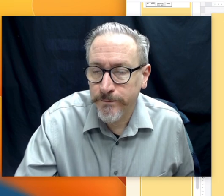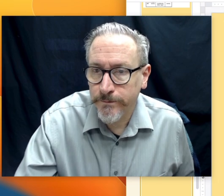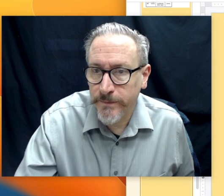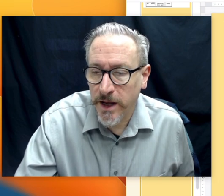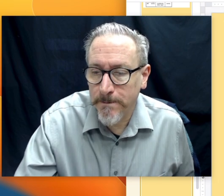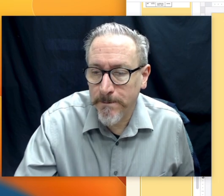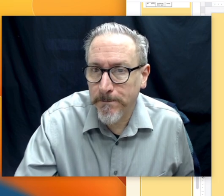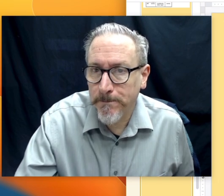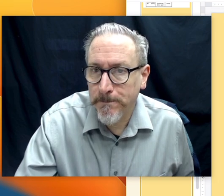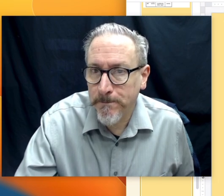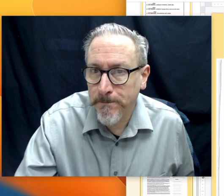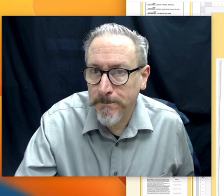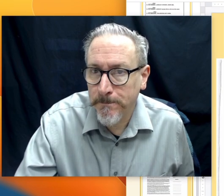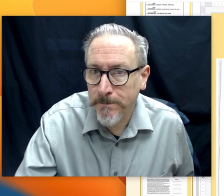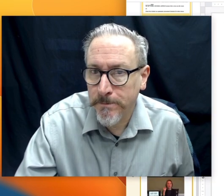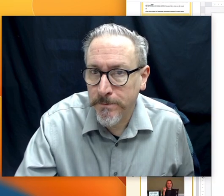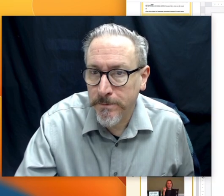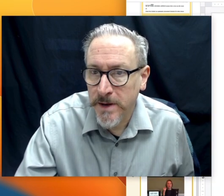Okay.